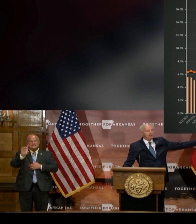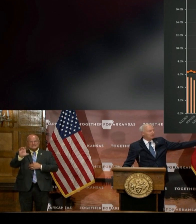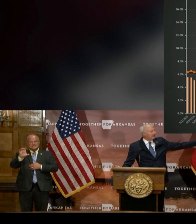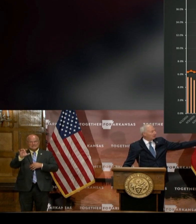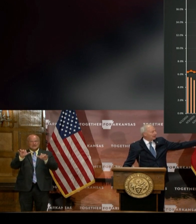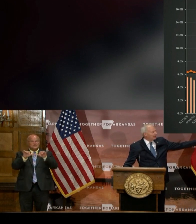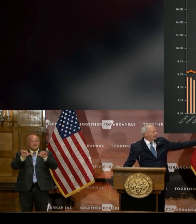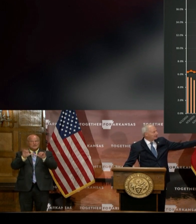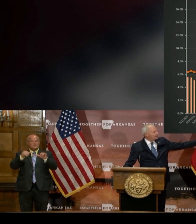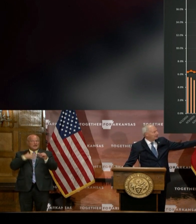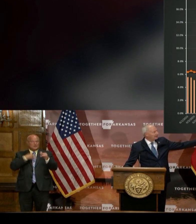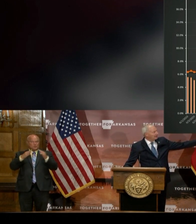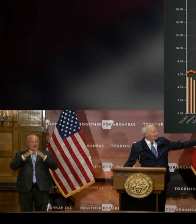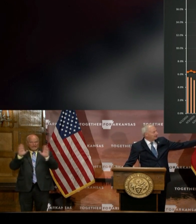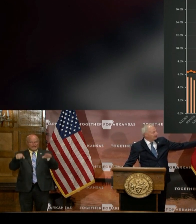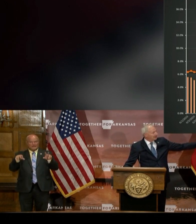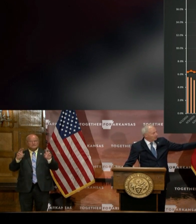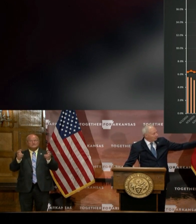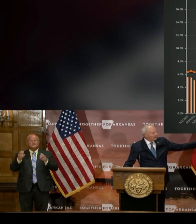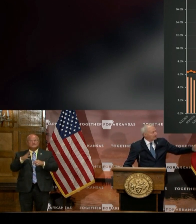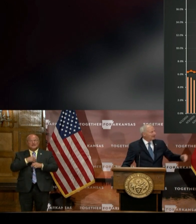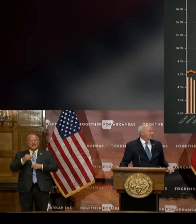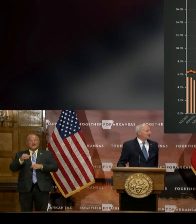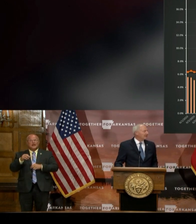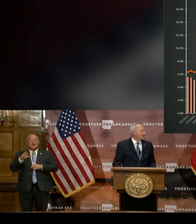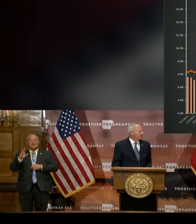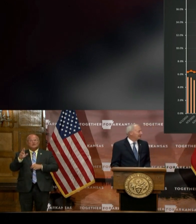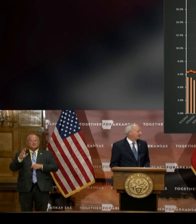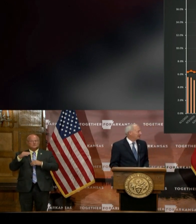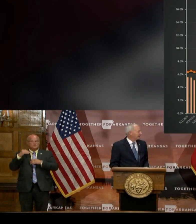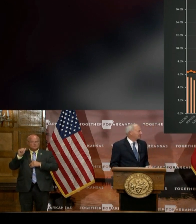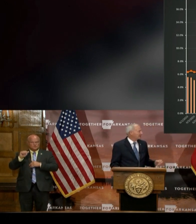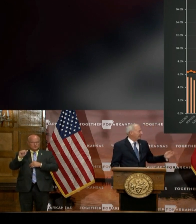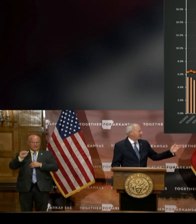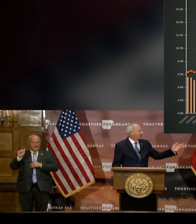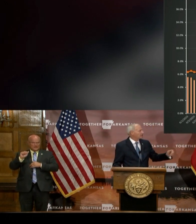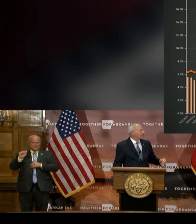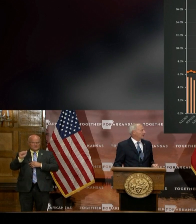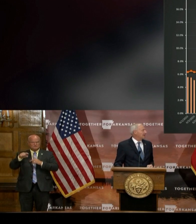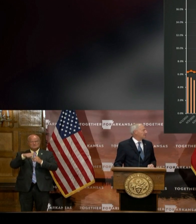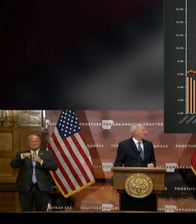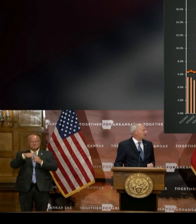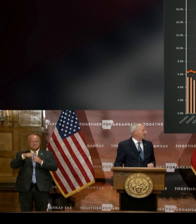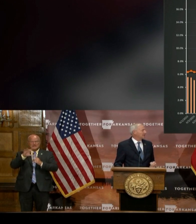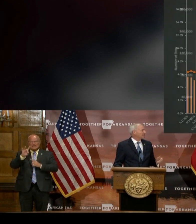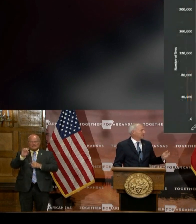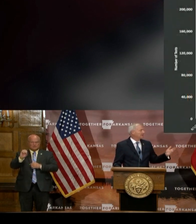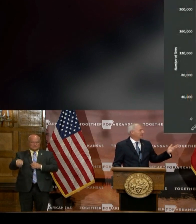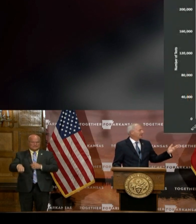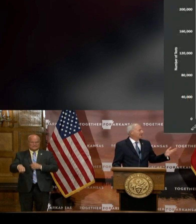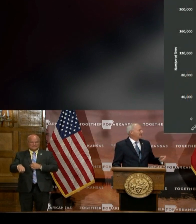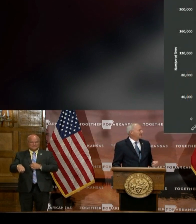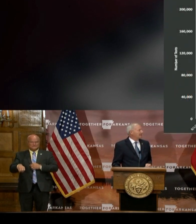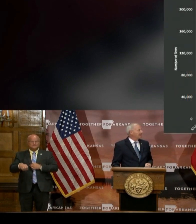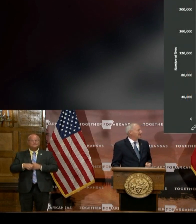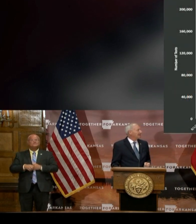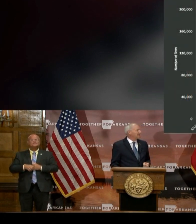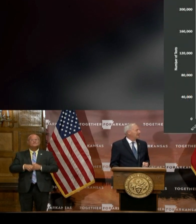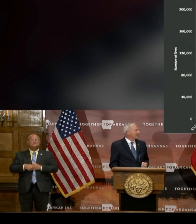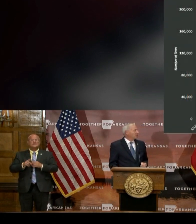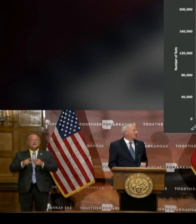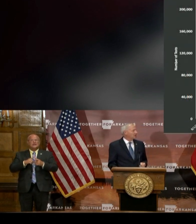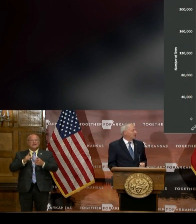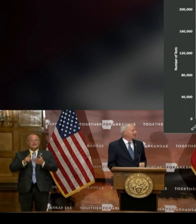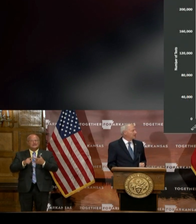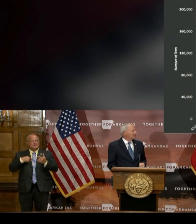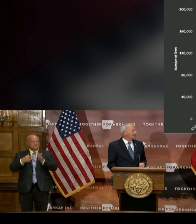measured by the White House. Our rolling positivity is less than that, closer to 8%. And then I wanted